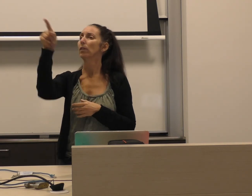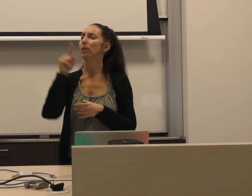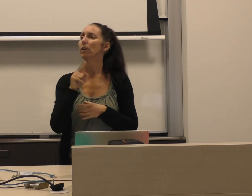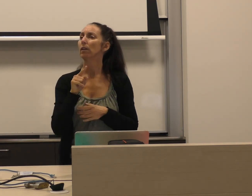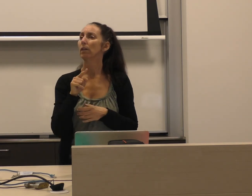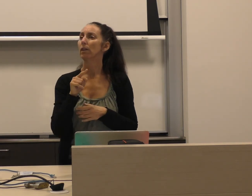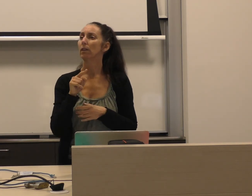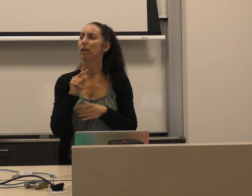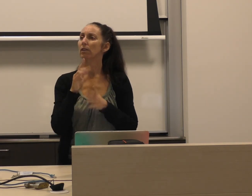Yep.